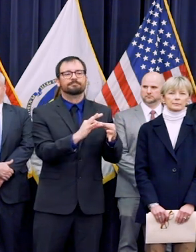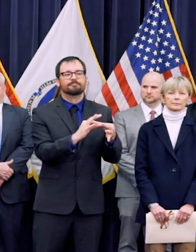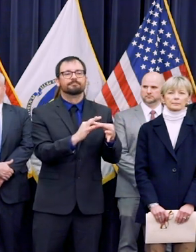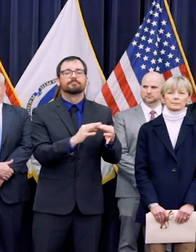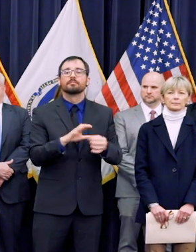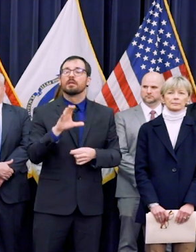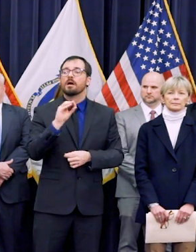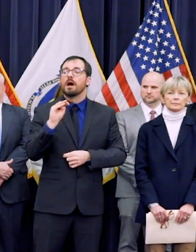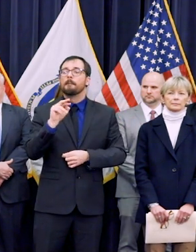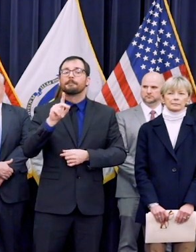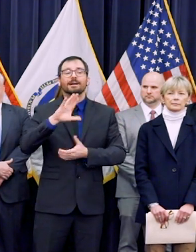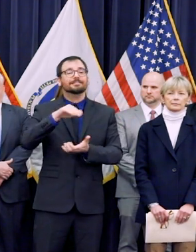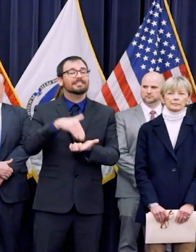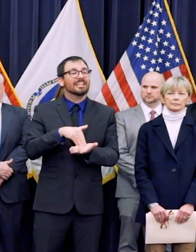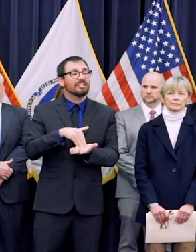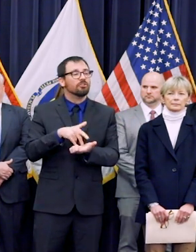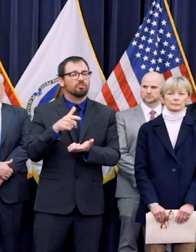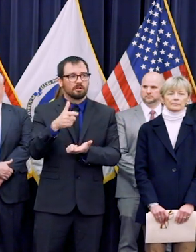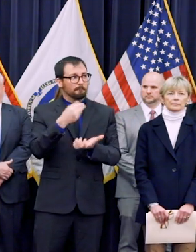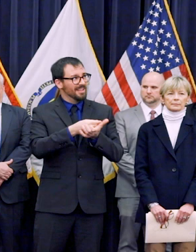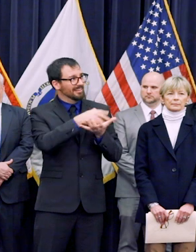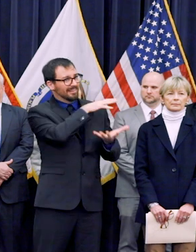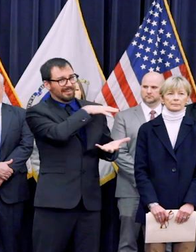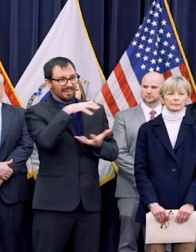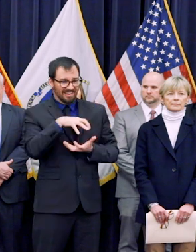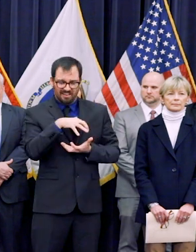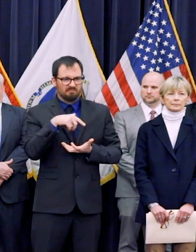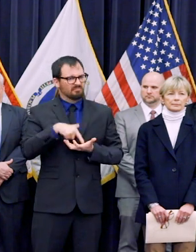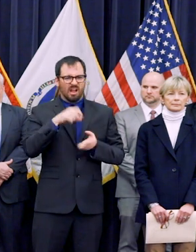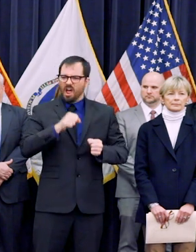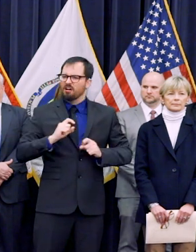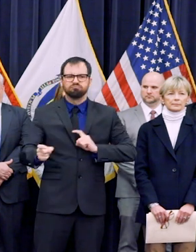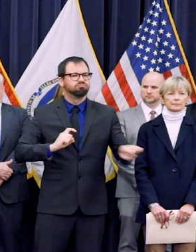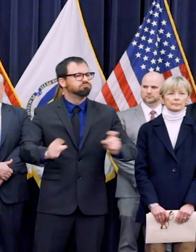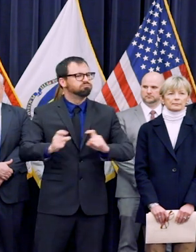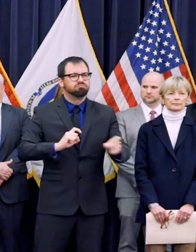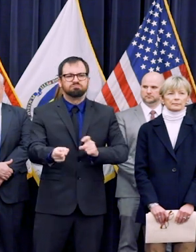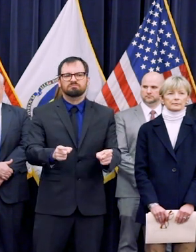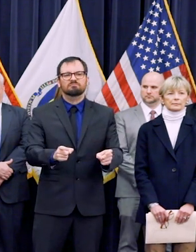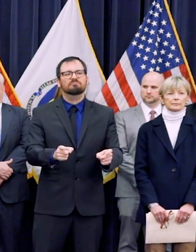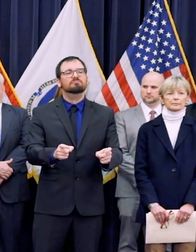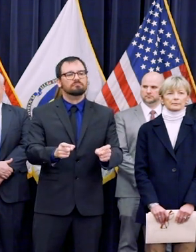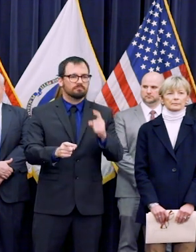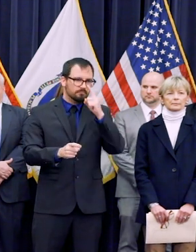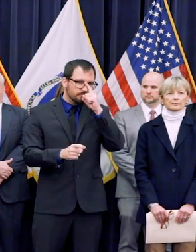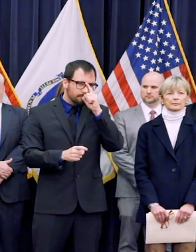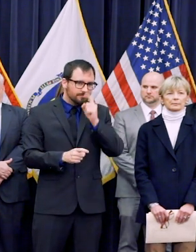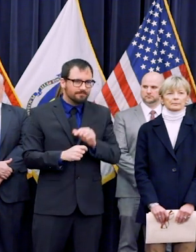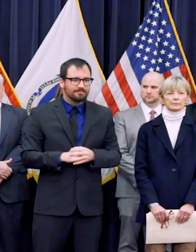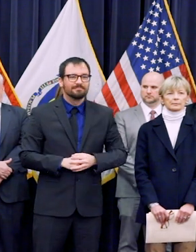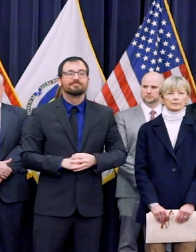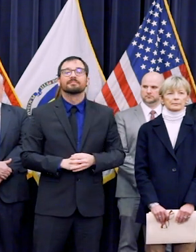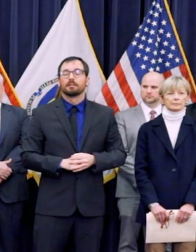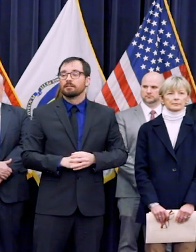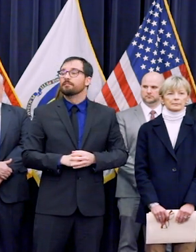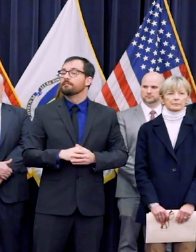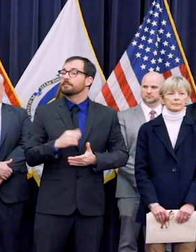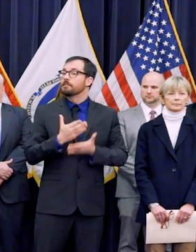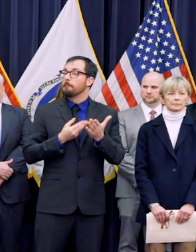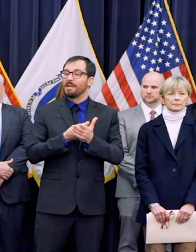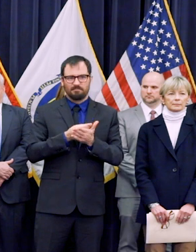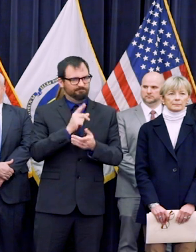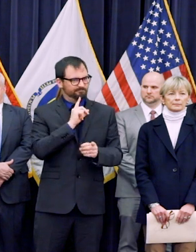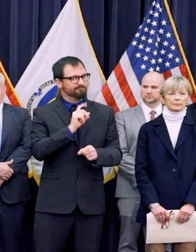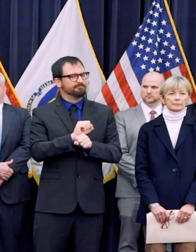this includes, of course, the $15 million that was recently appropriated by the legislature specifically to battle